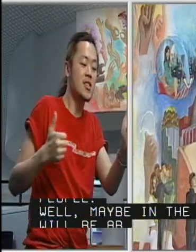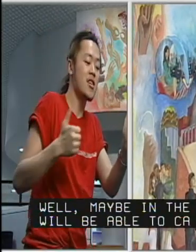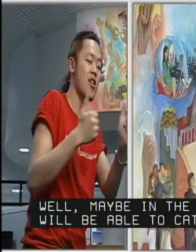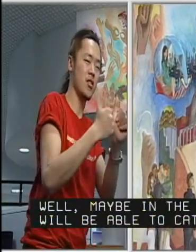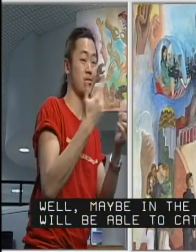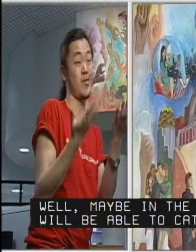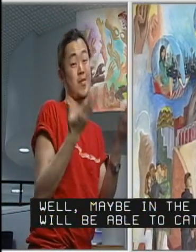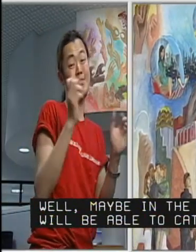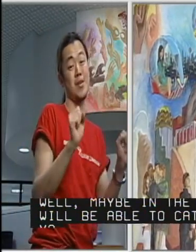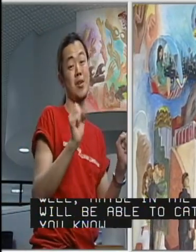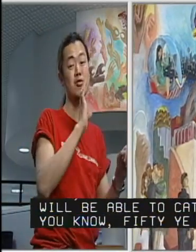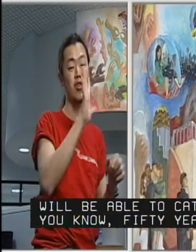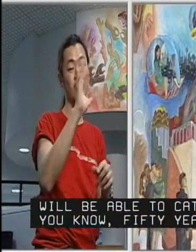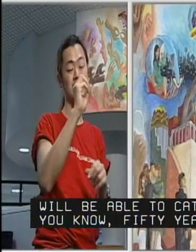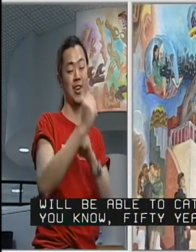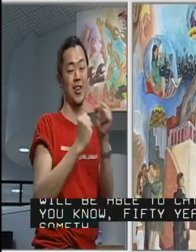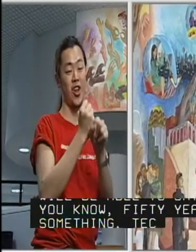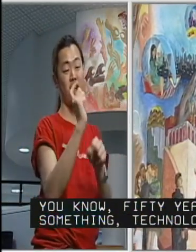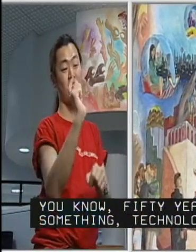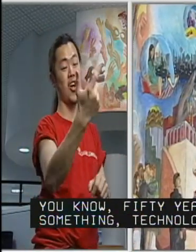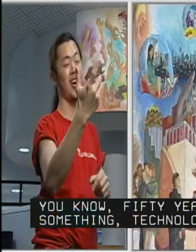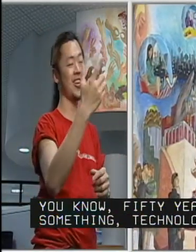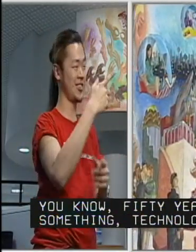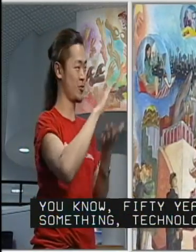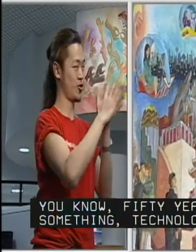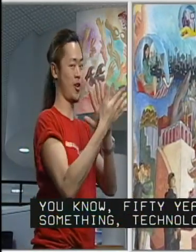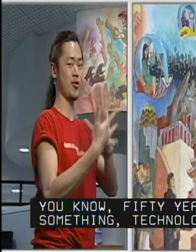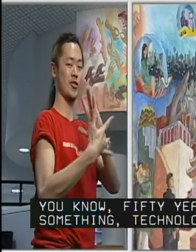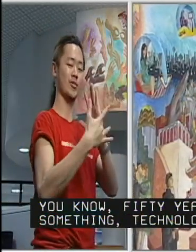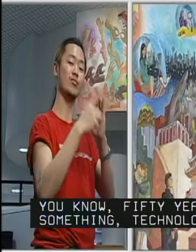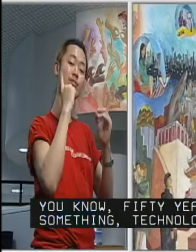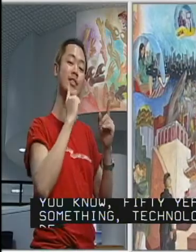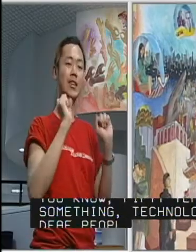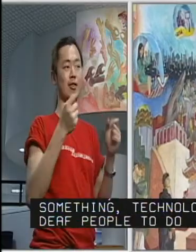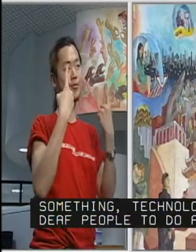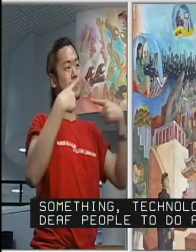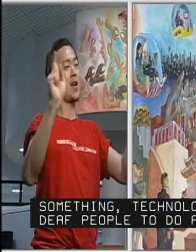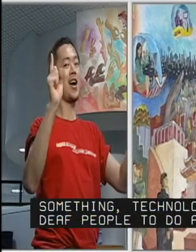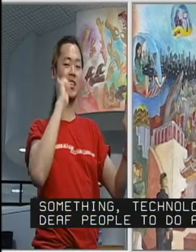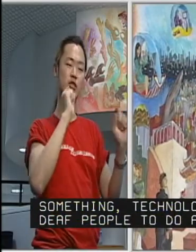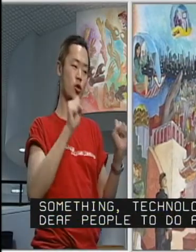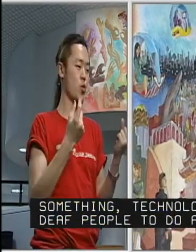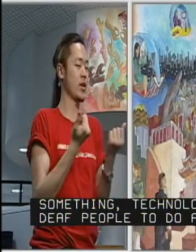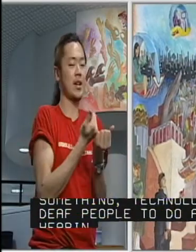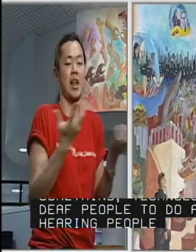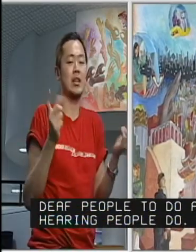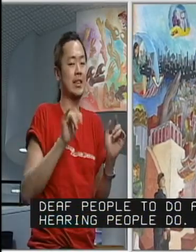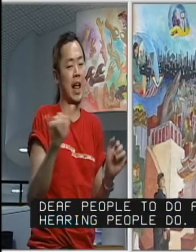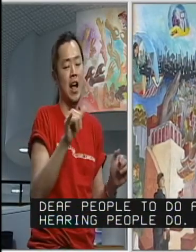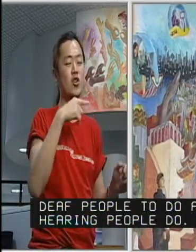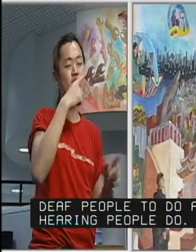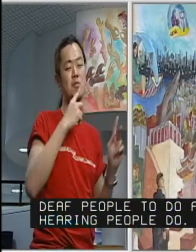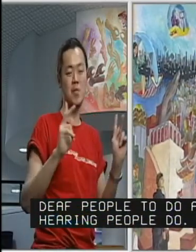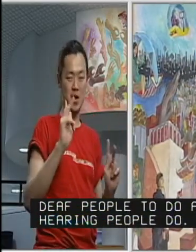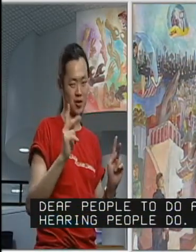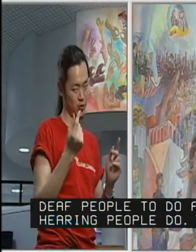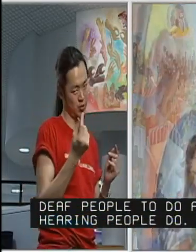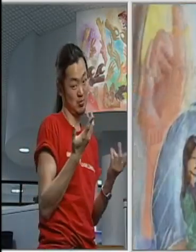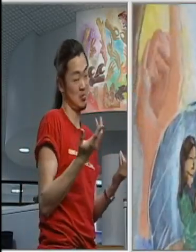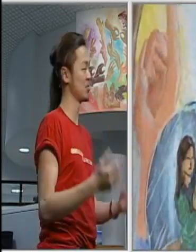they'll be able to catch up. 50 years or something, technology will allow deaf people to do anything that hearing people do.